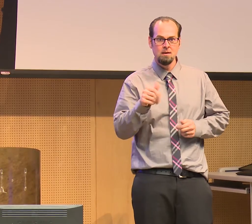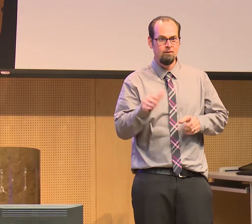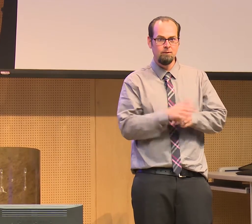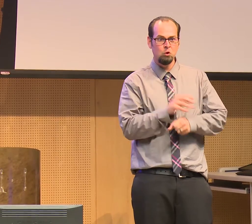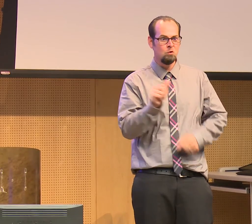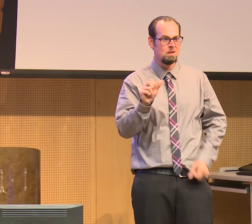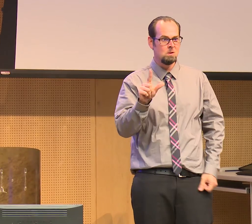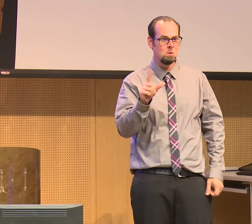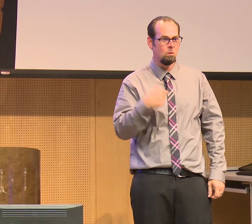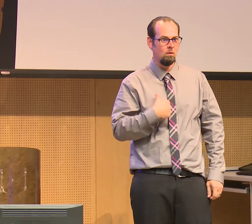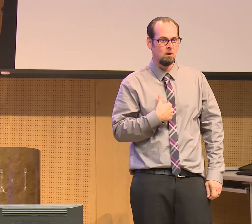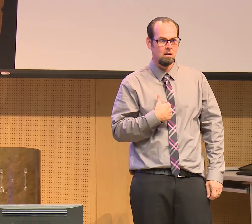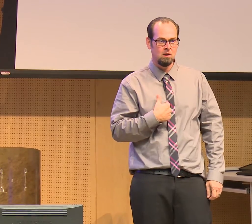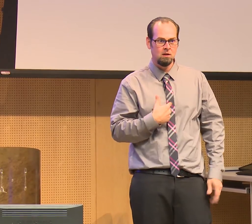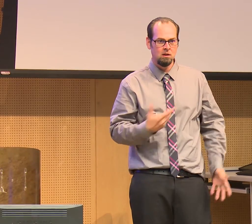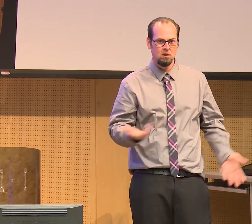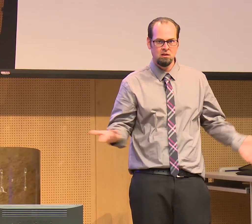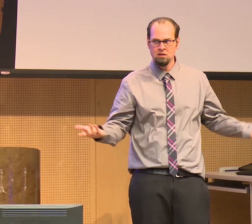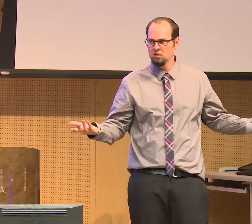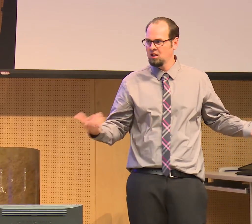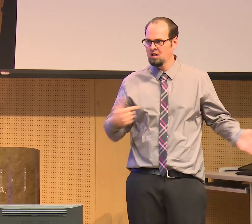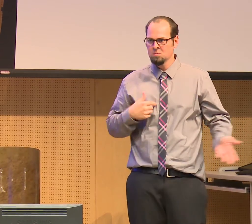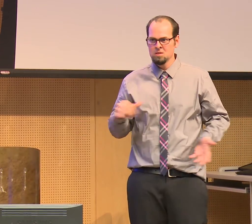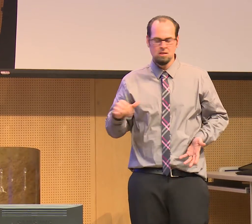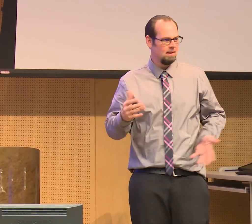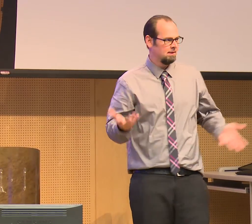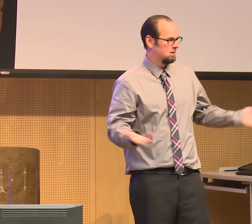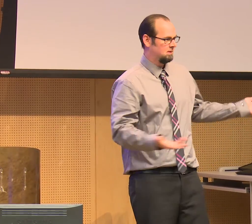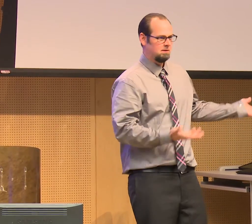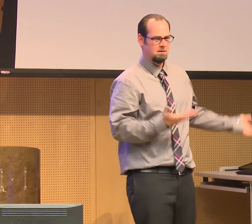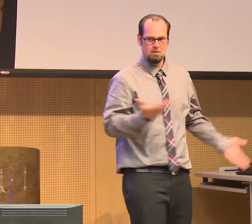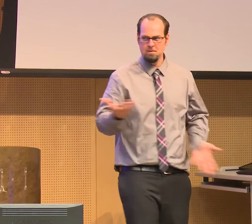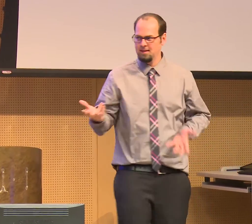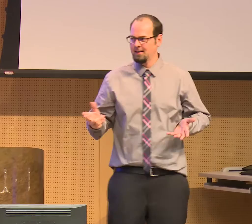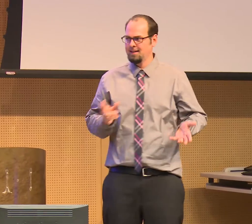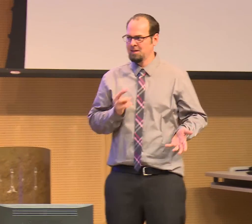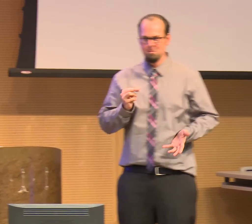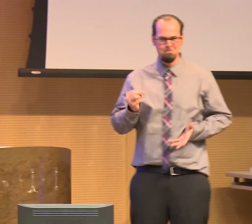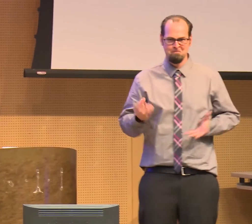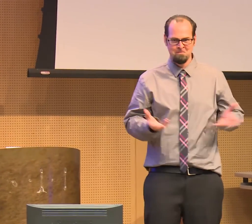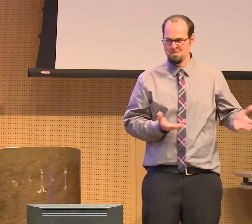I did not know ASL at the time. I was the duck out of water.